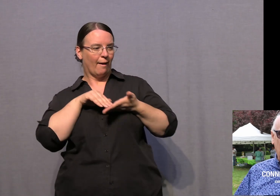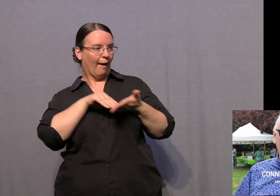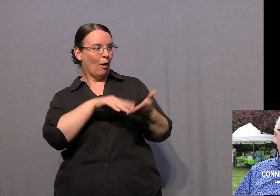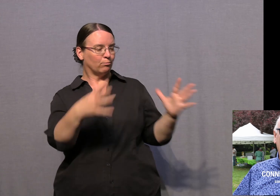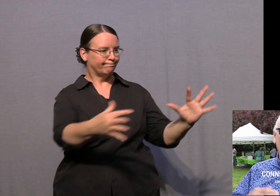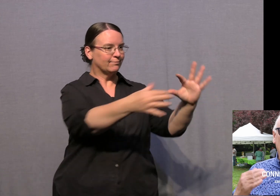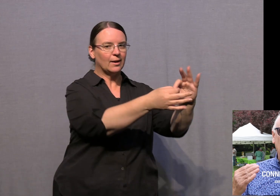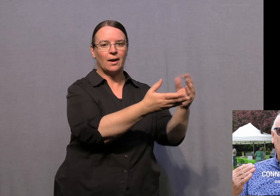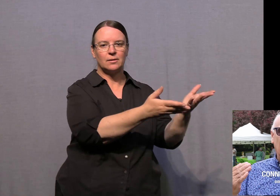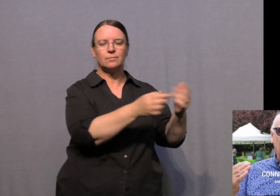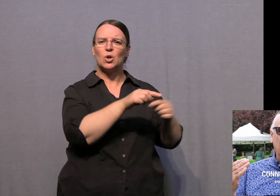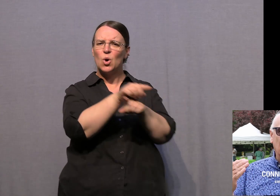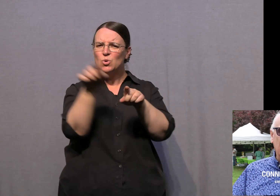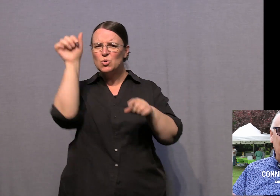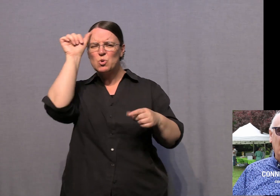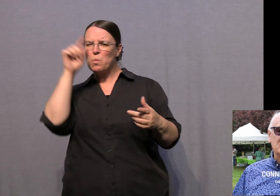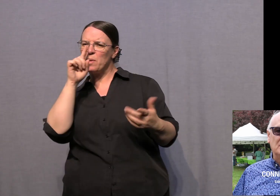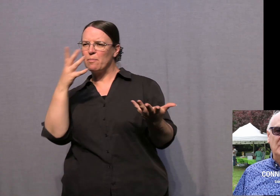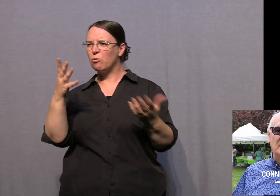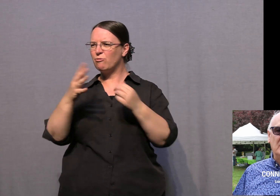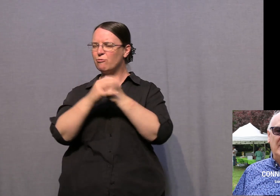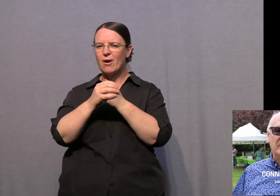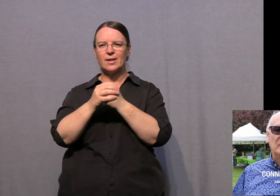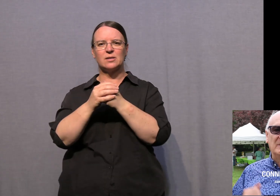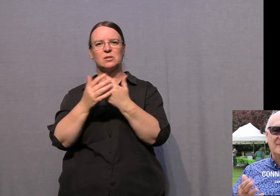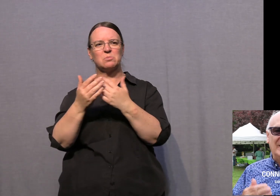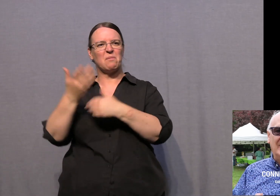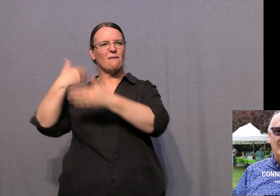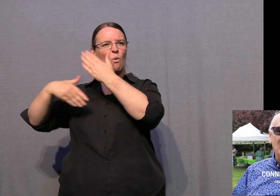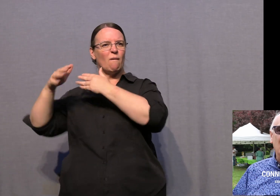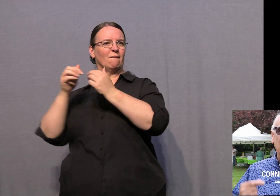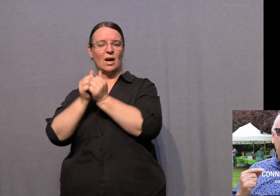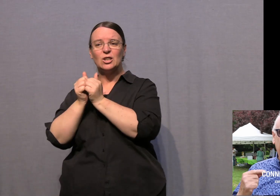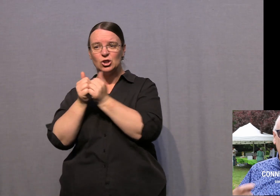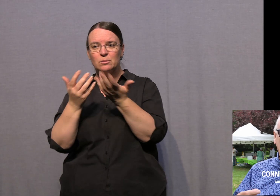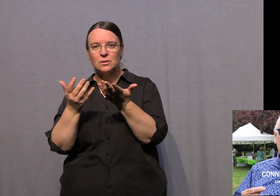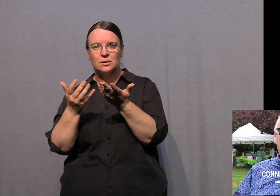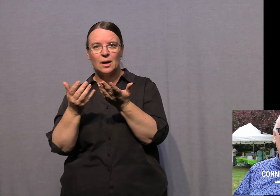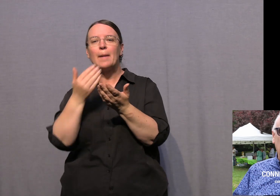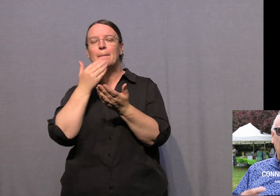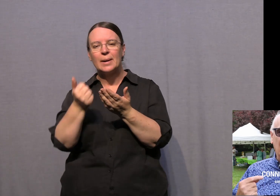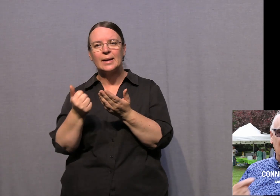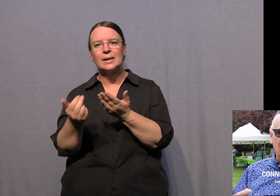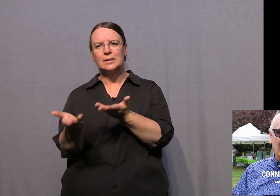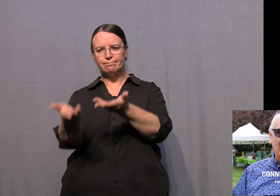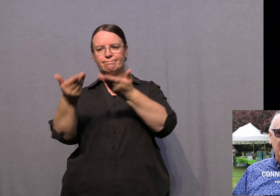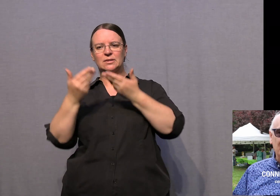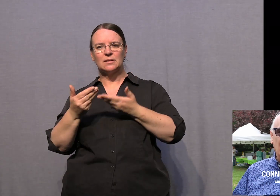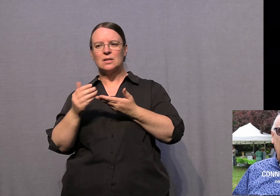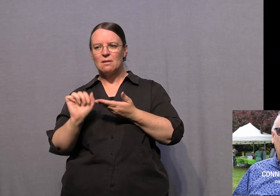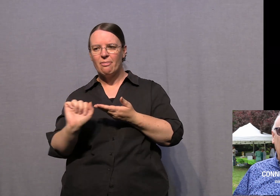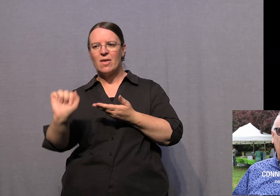your friends, those who have been in fellowship with you in the past, whoever they are, just send us a message with their